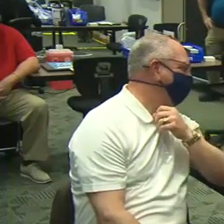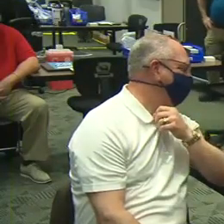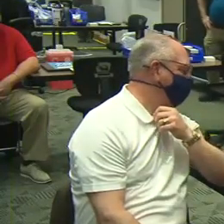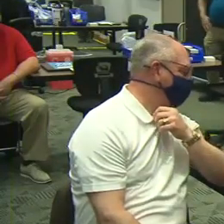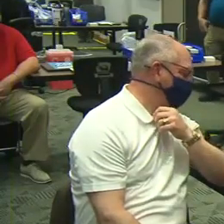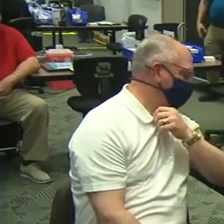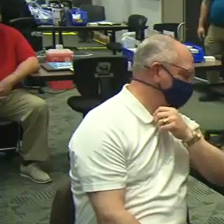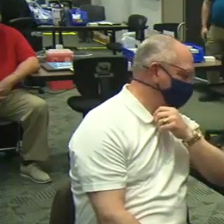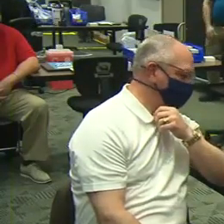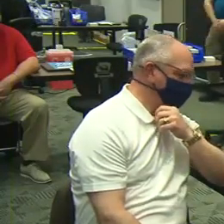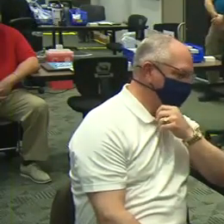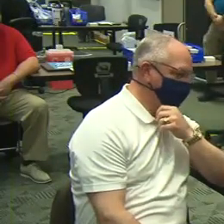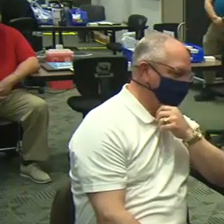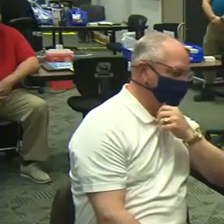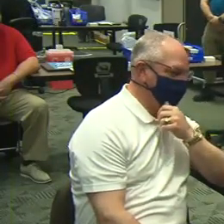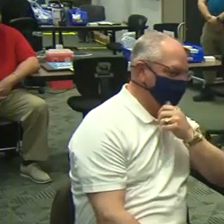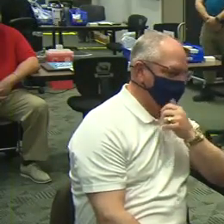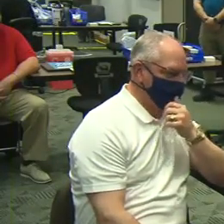He did.